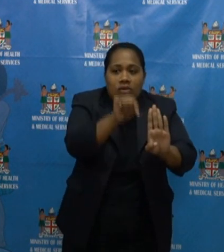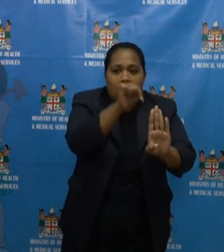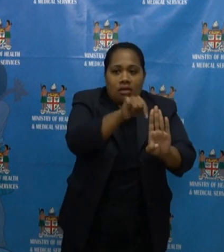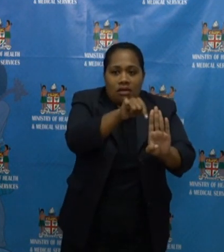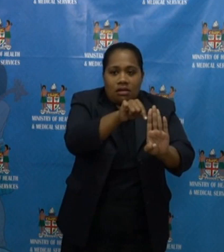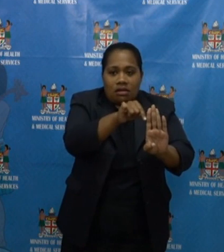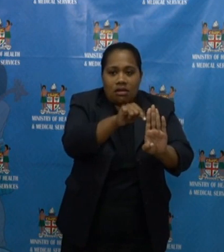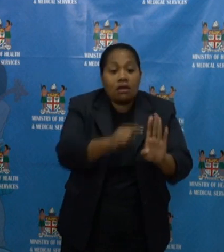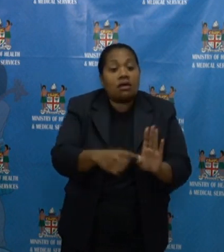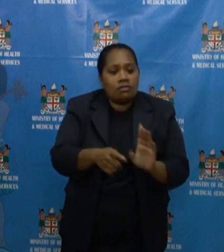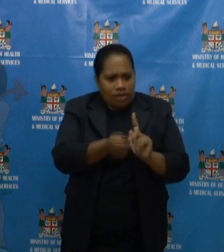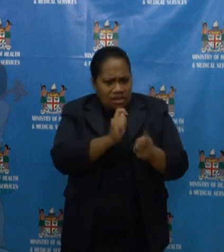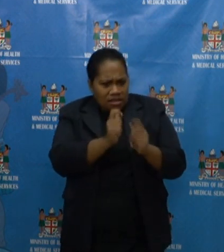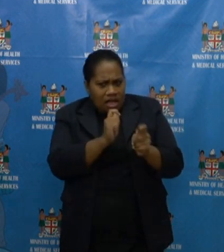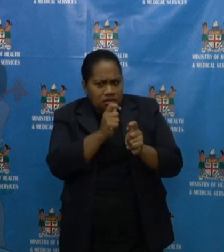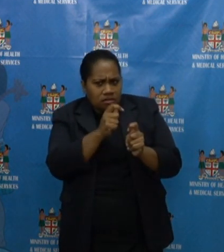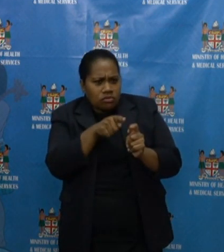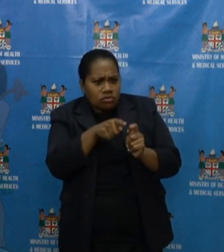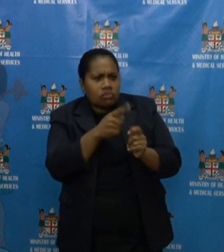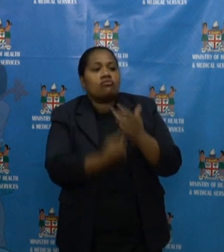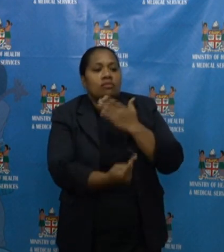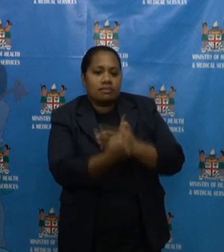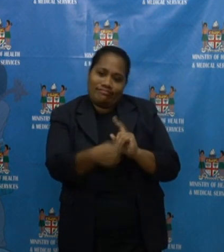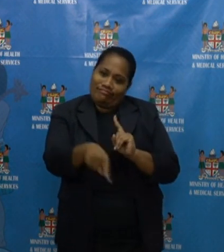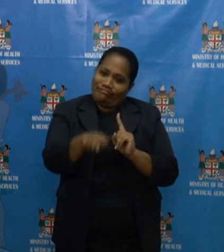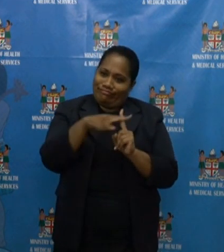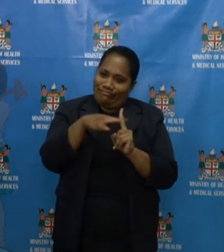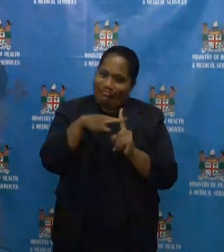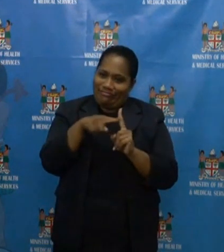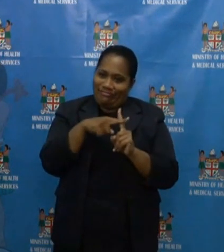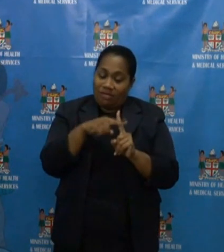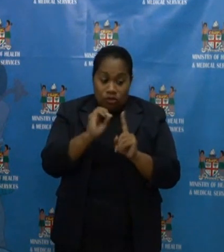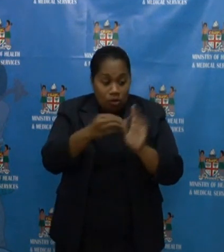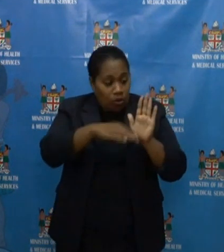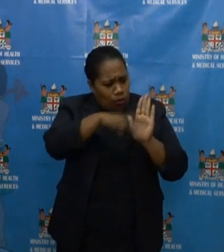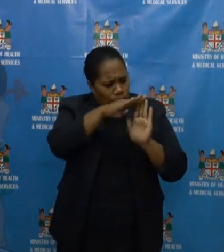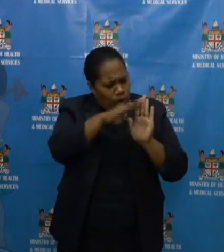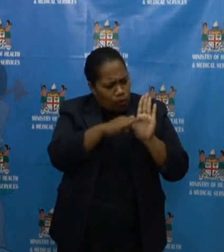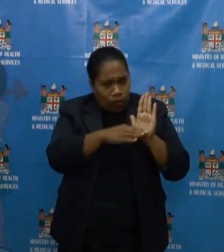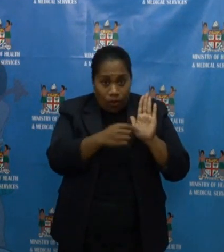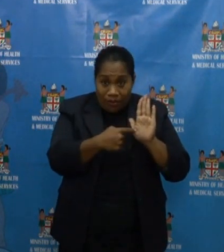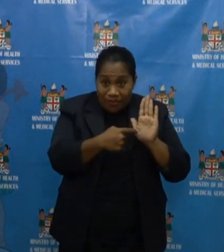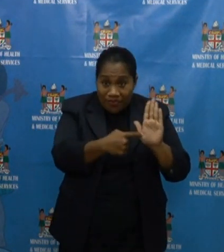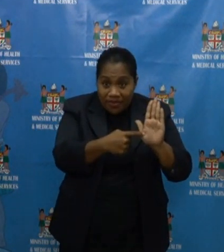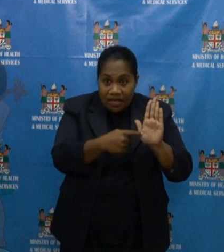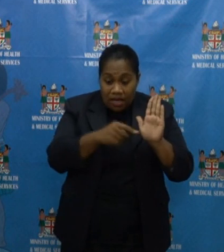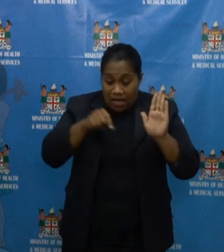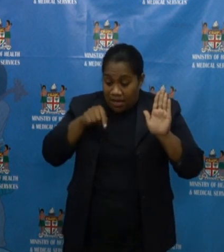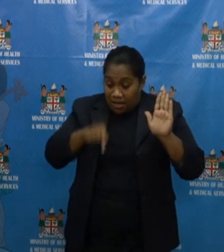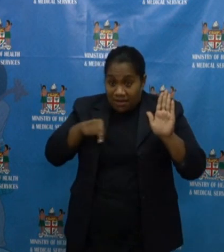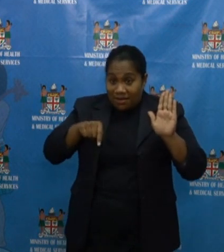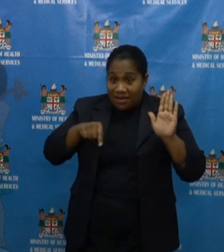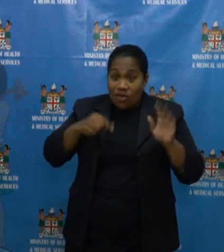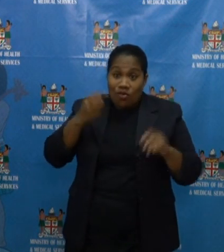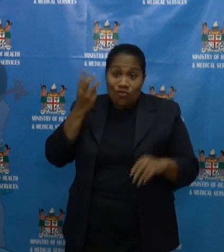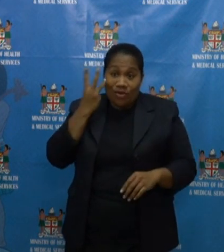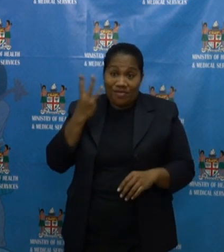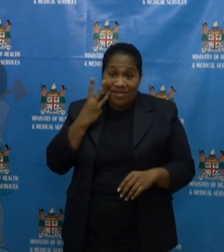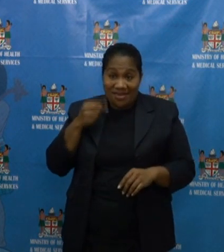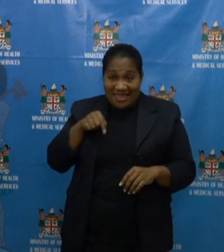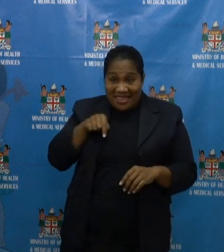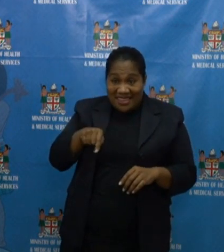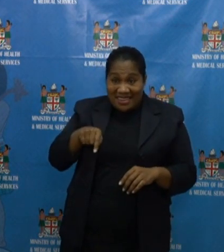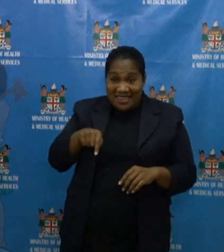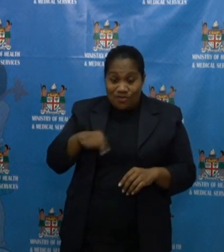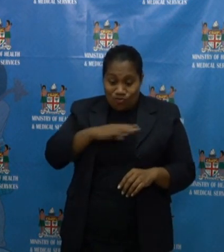As per protocol, this particular soldier, or the husband of our McQuay lady, was tested